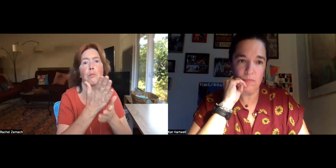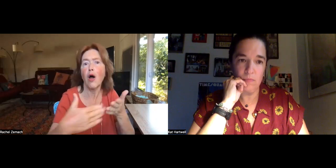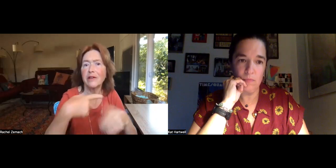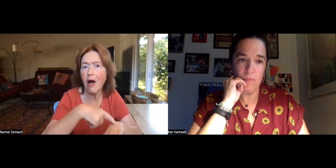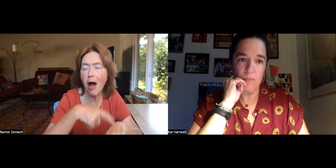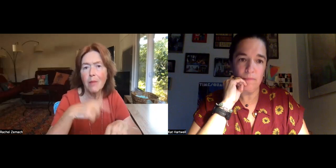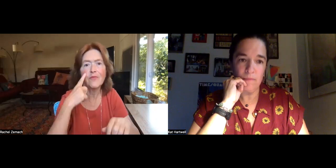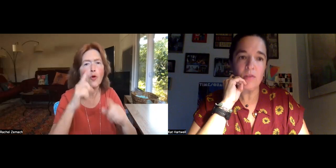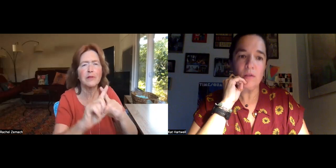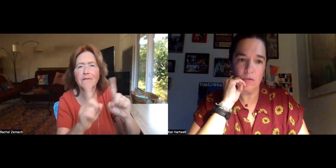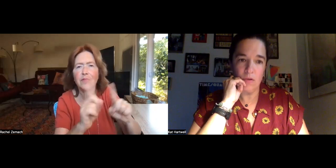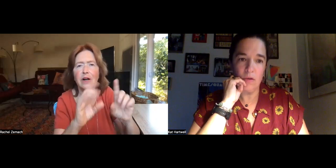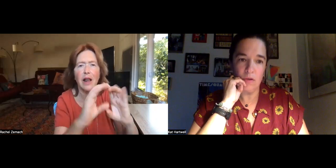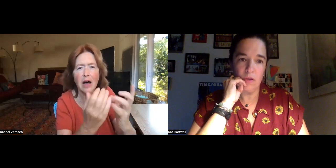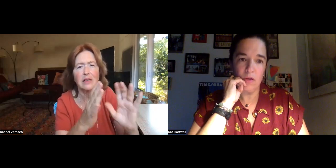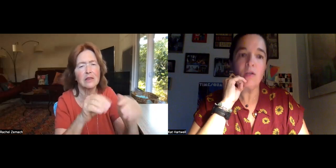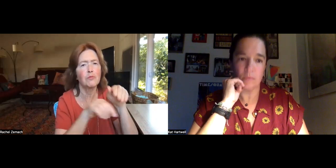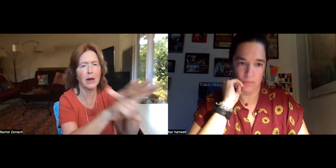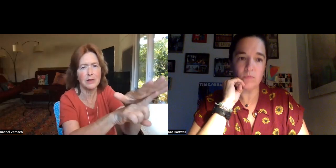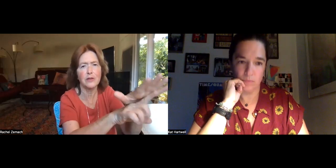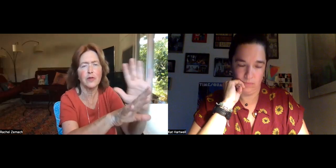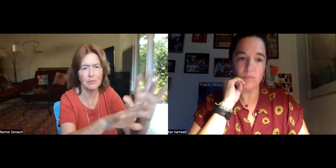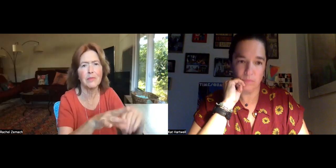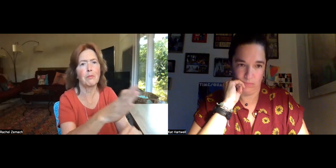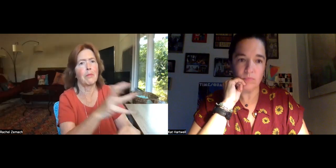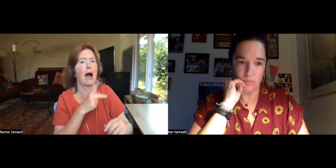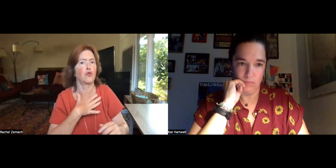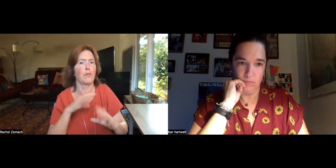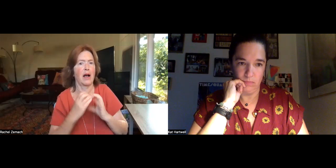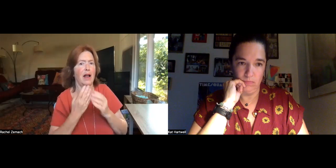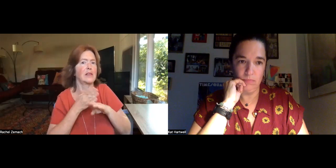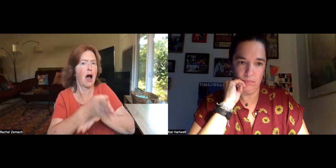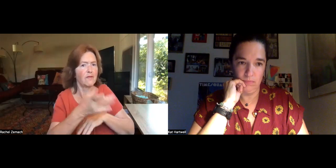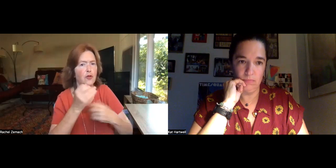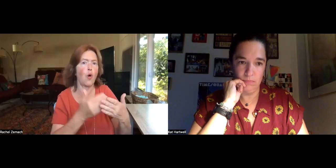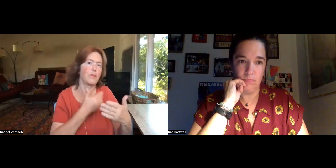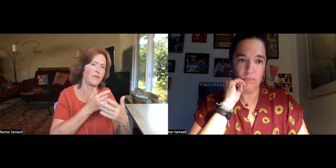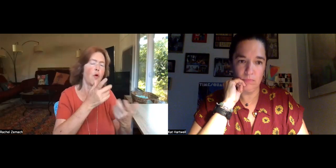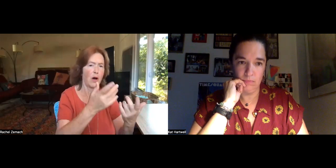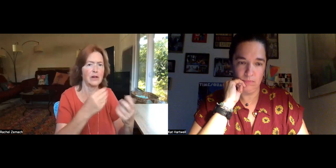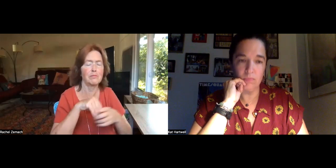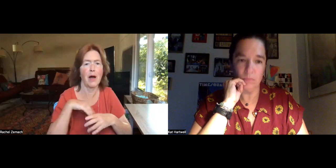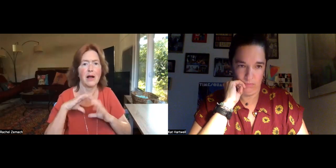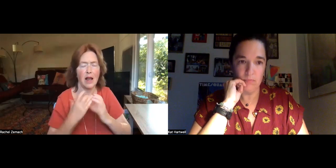part time for different class meant after my class, after or before my